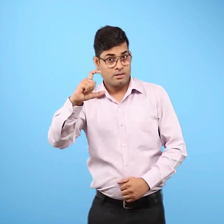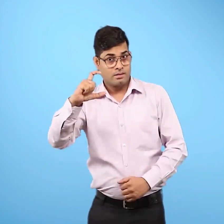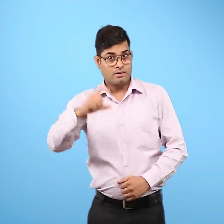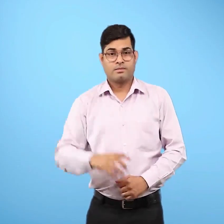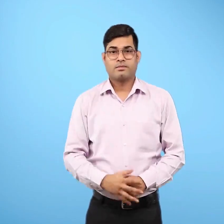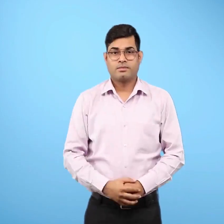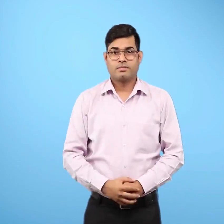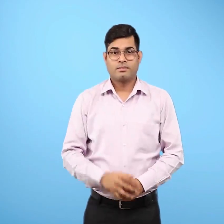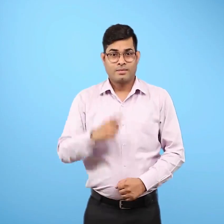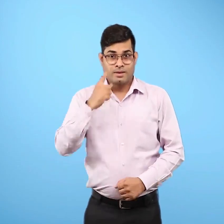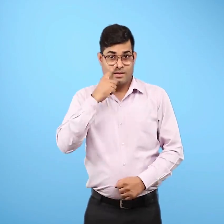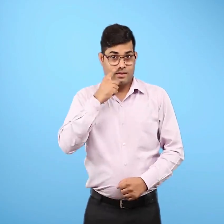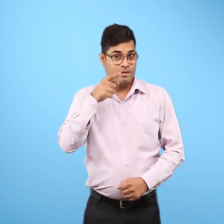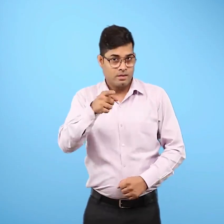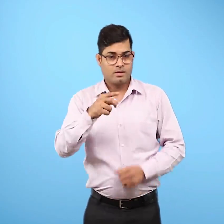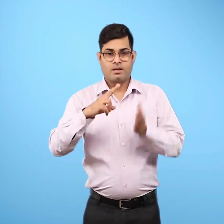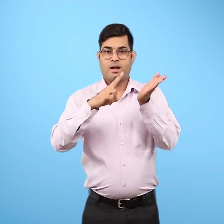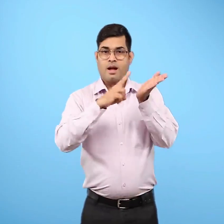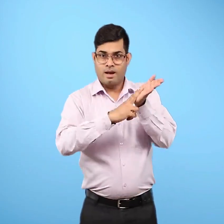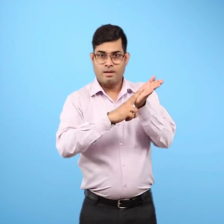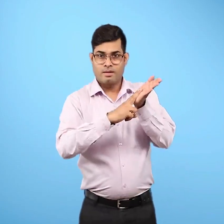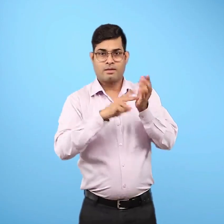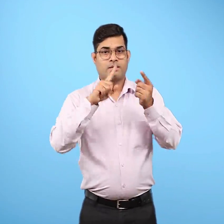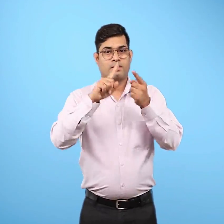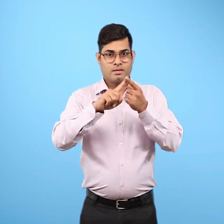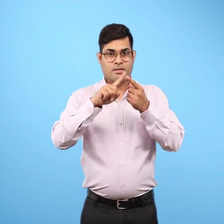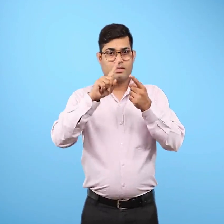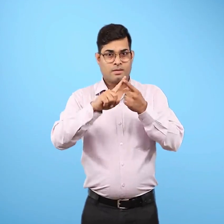C. Neelam is a worker in Haryana.